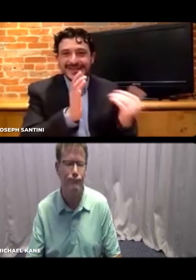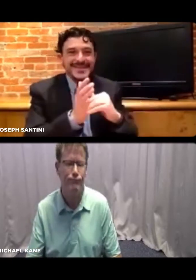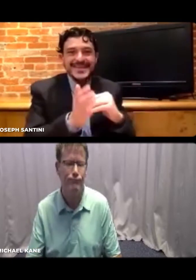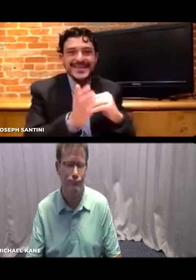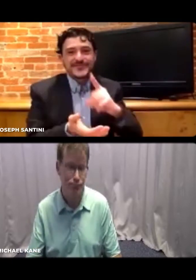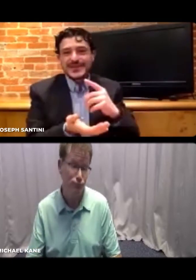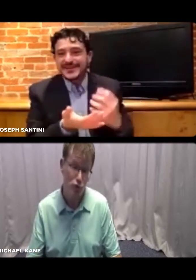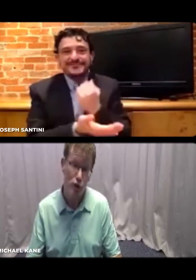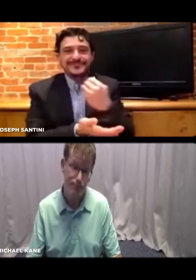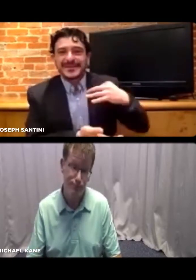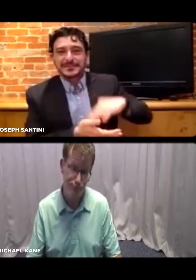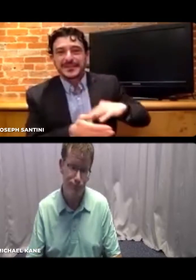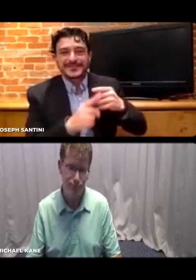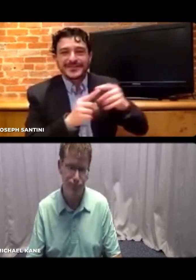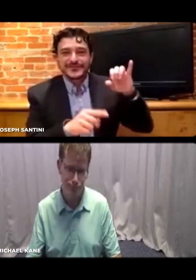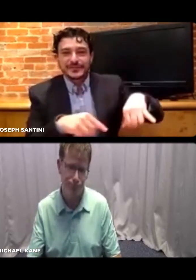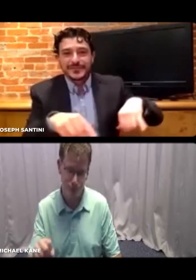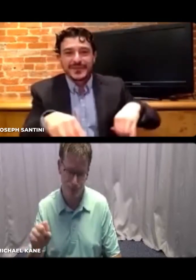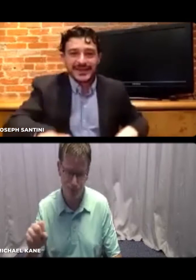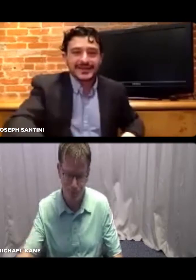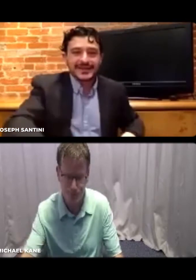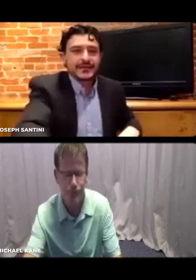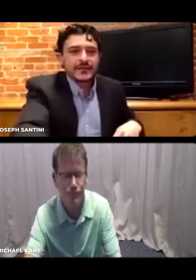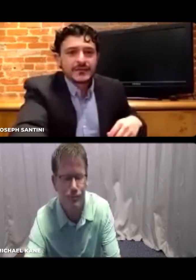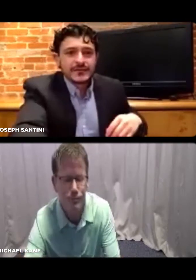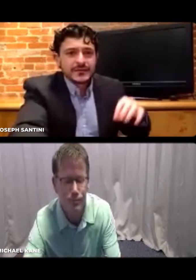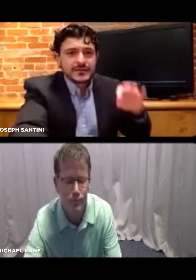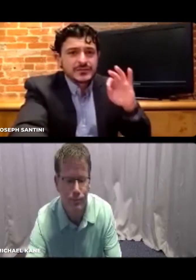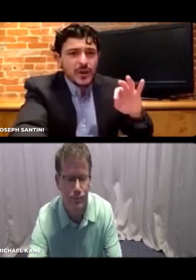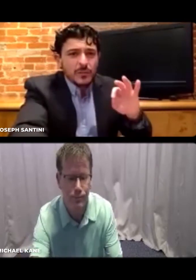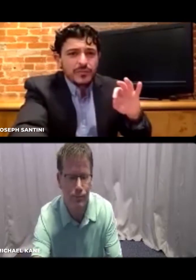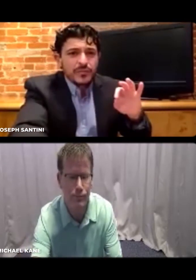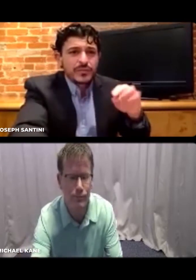when they're online too, because they're recorded. that's true. Yeah. I'm